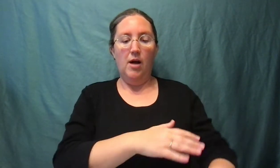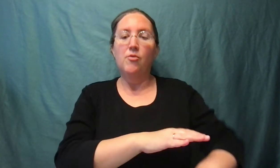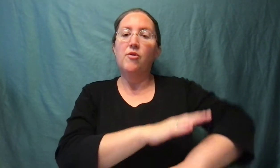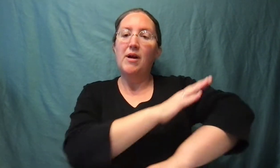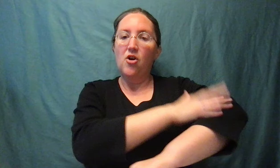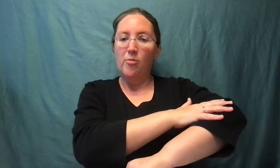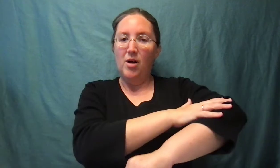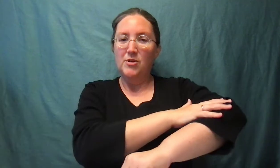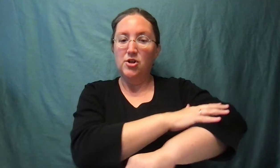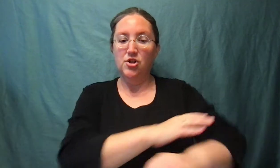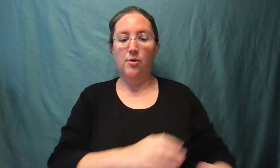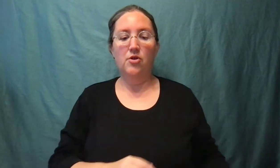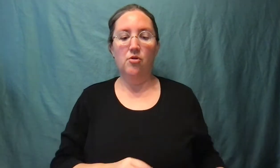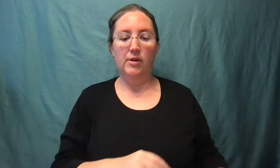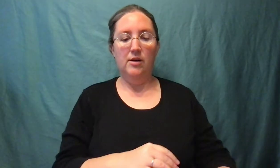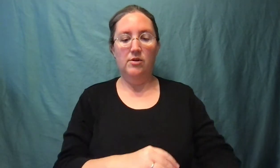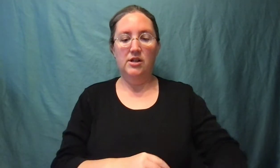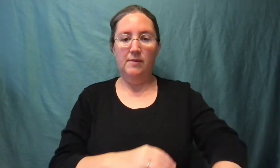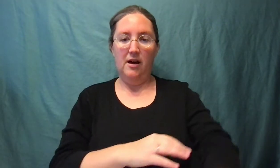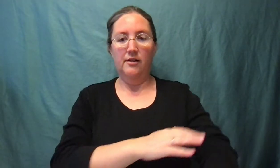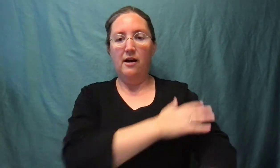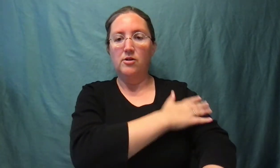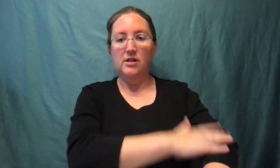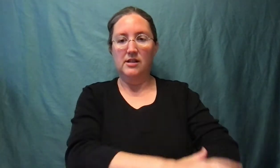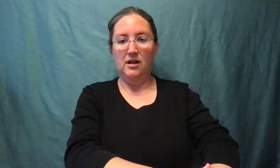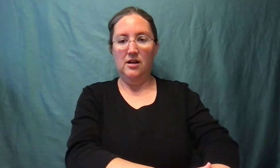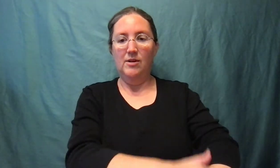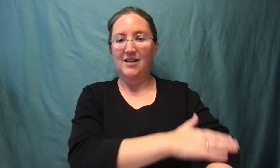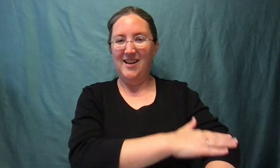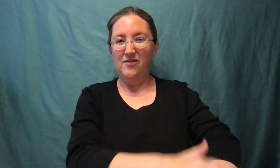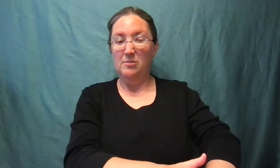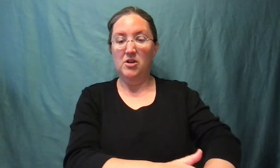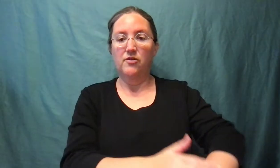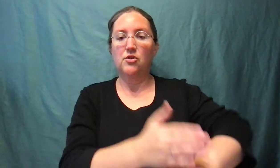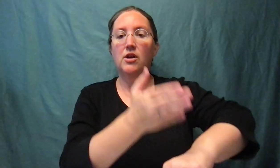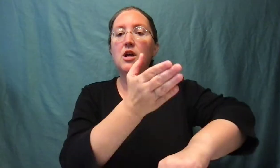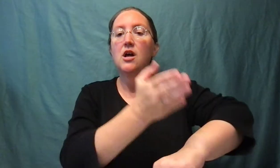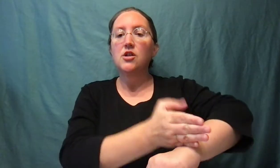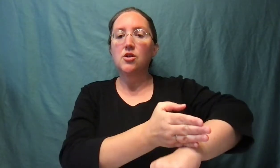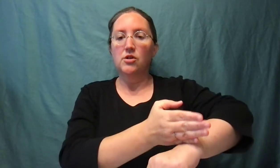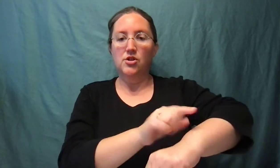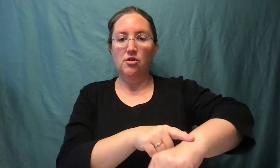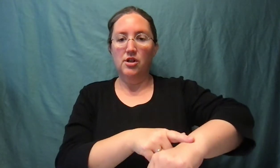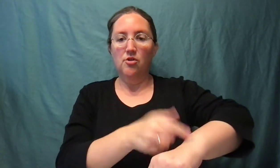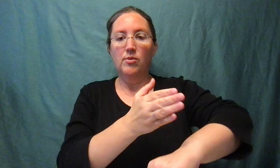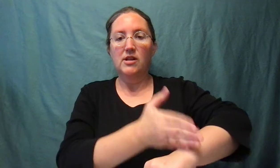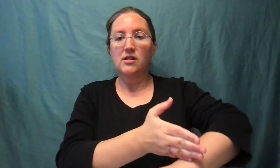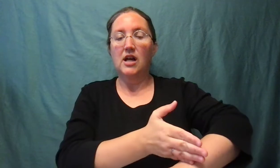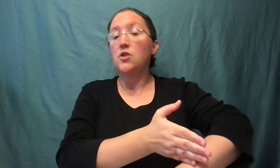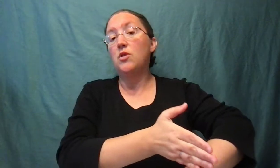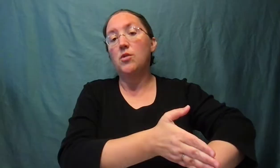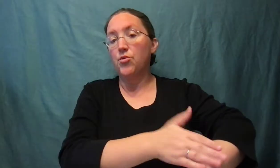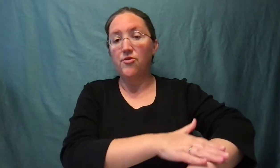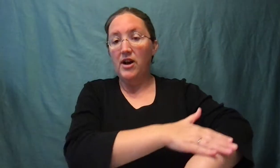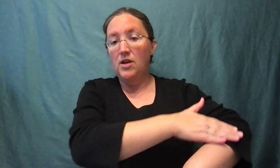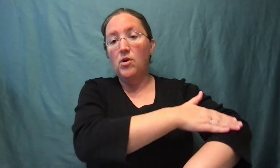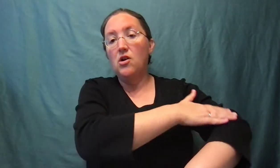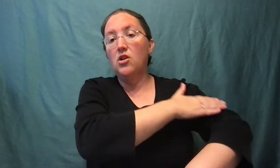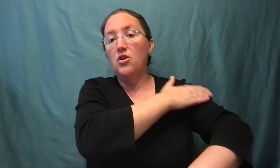moving my arm up to show it. Normally it would just be held out to the sign, but it kind of dips off screen. So it starts at your wrist, and you can improve anywhere along your